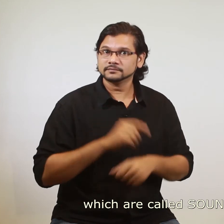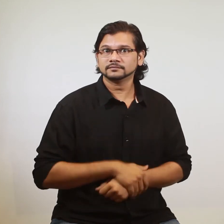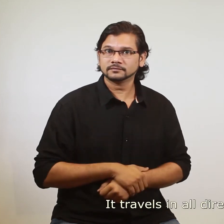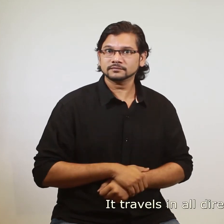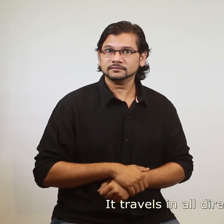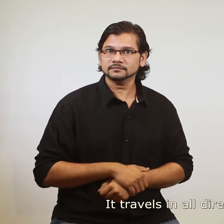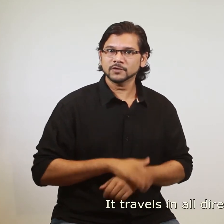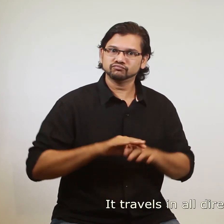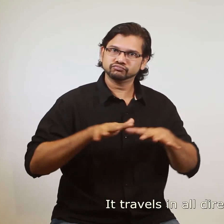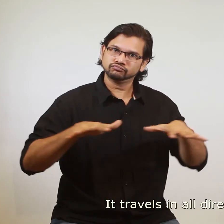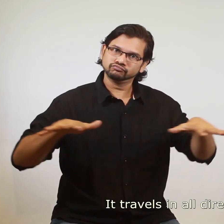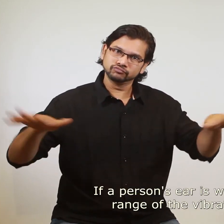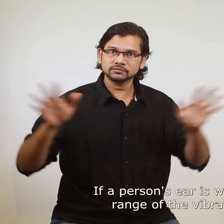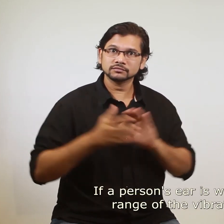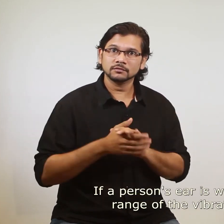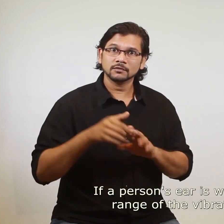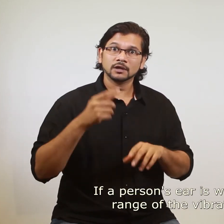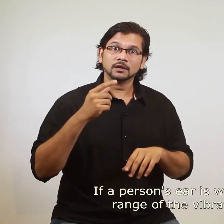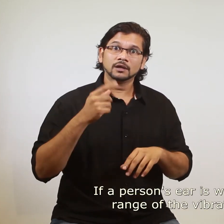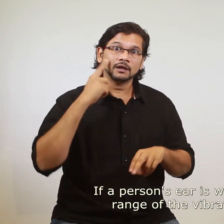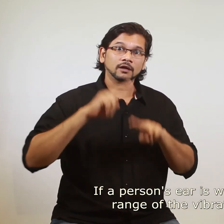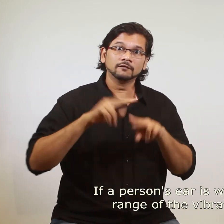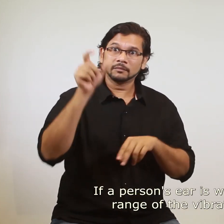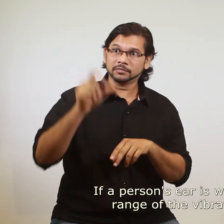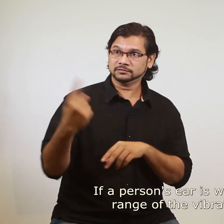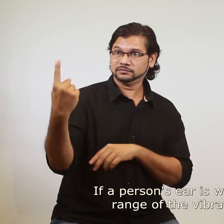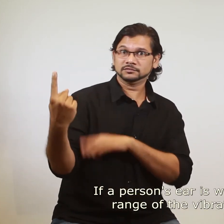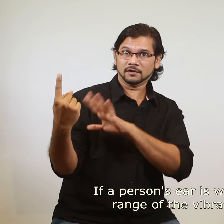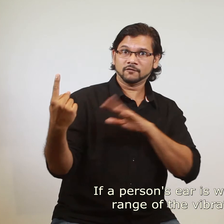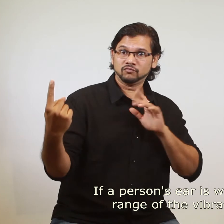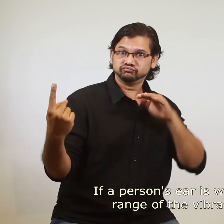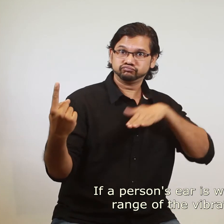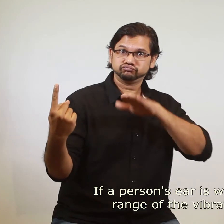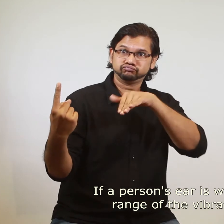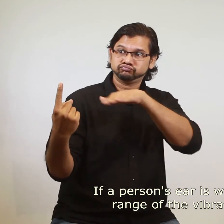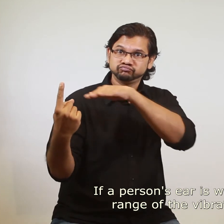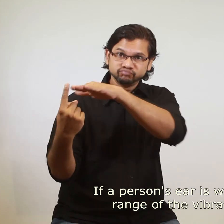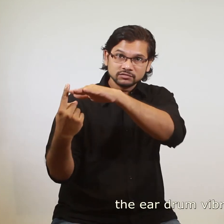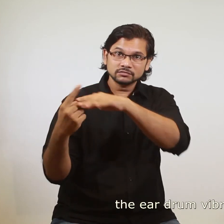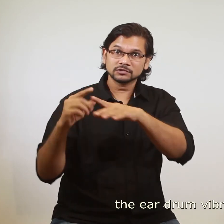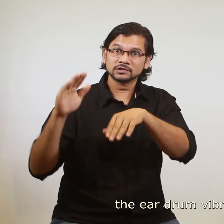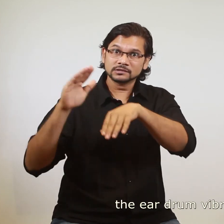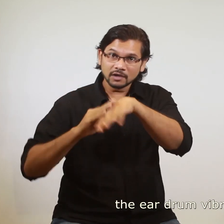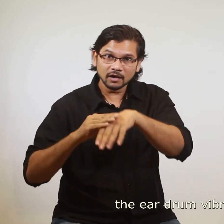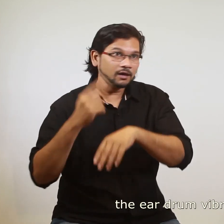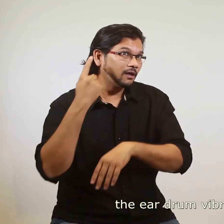It travels in all directions. If a person's ear is within the range of the vibrations, the